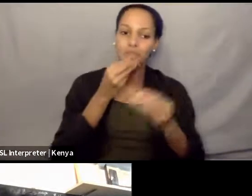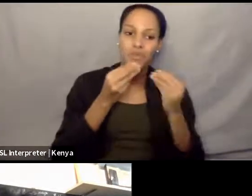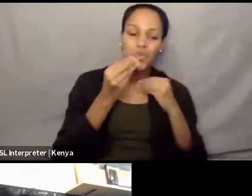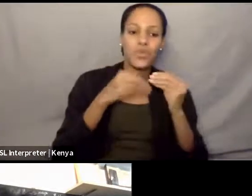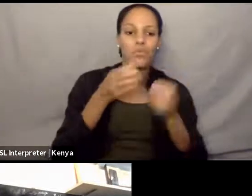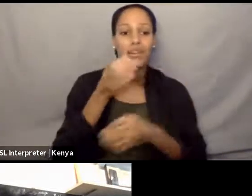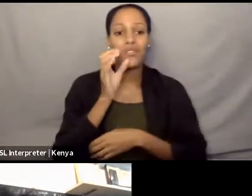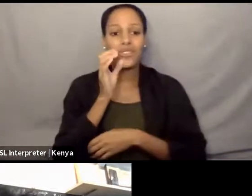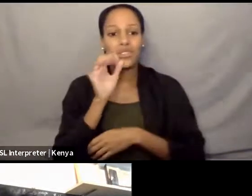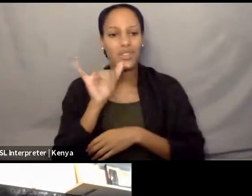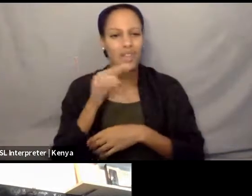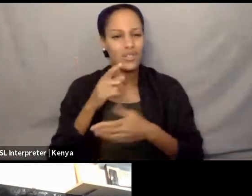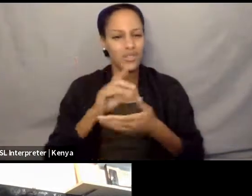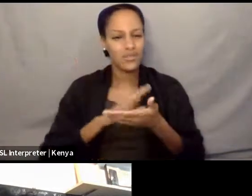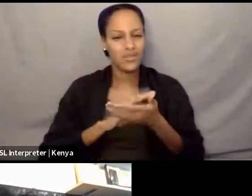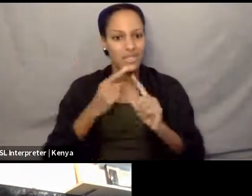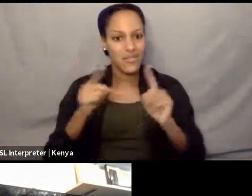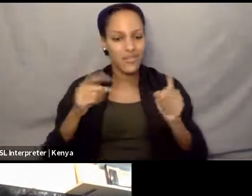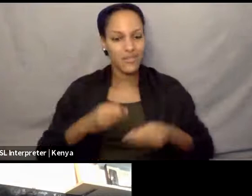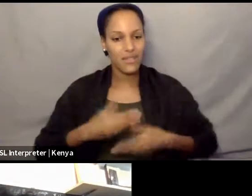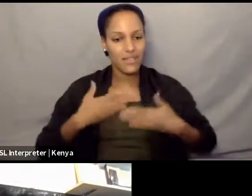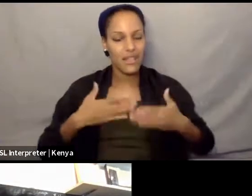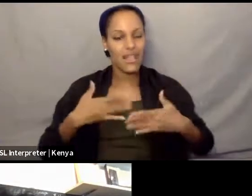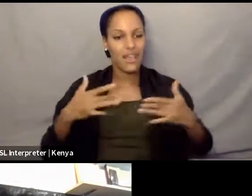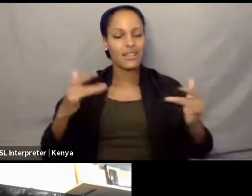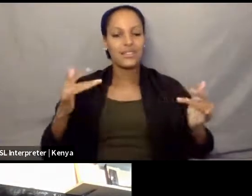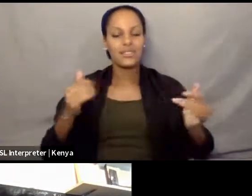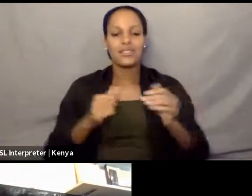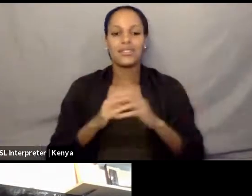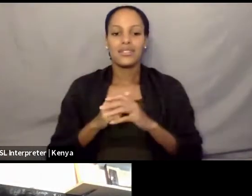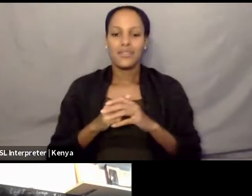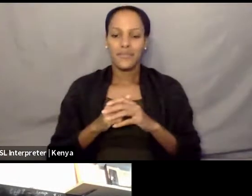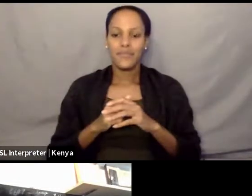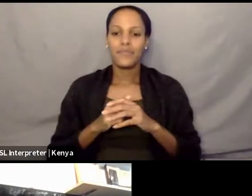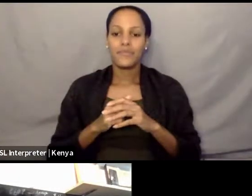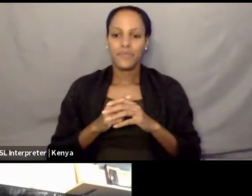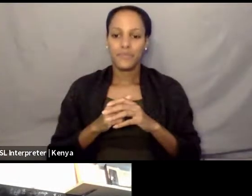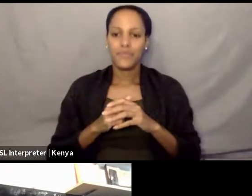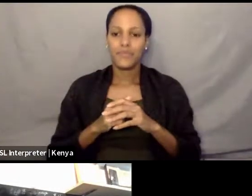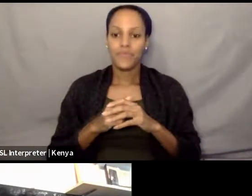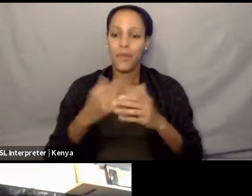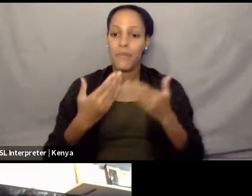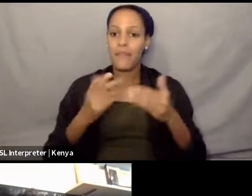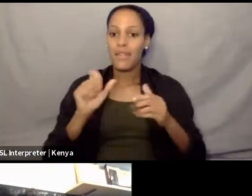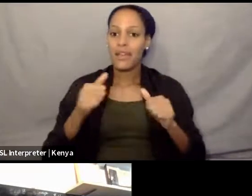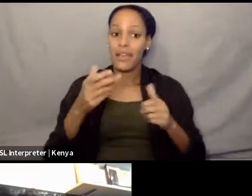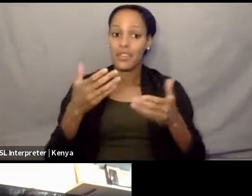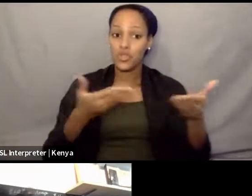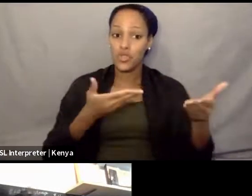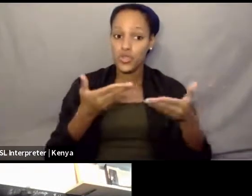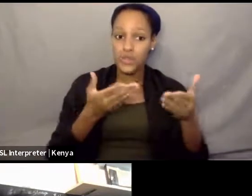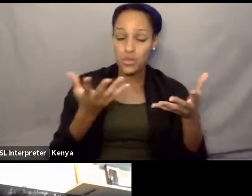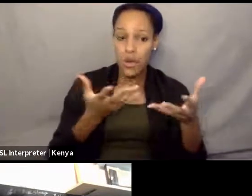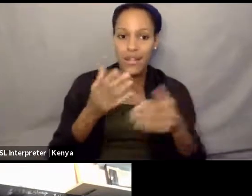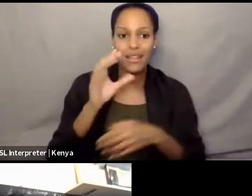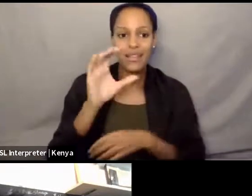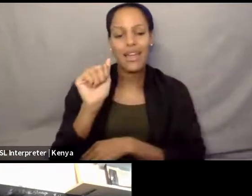delights, you propose that might also serve as an atlas of